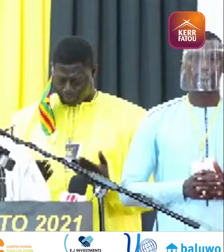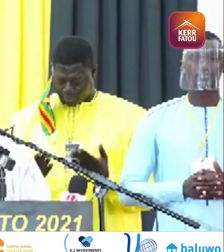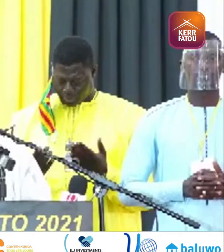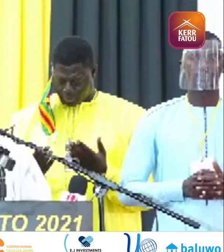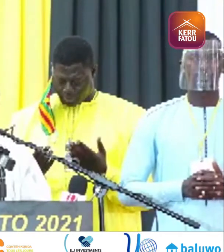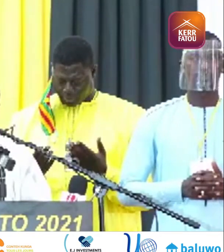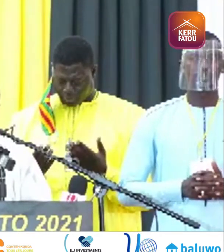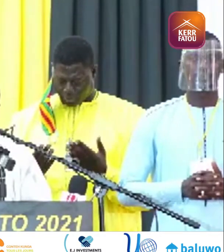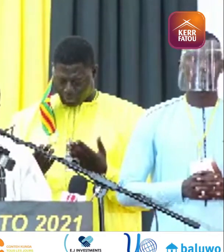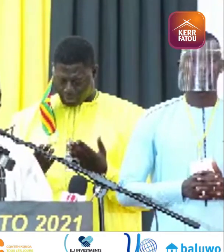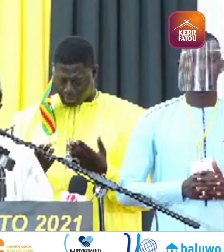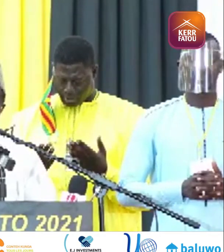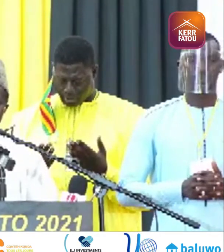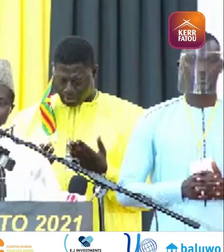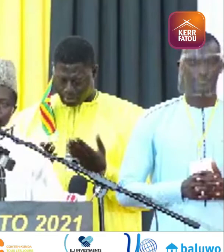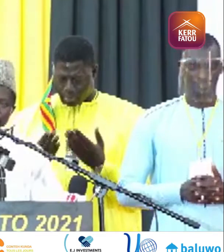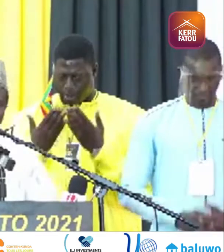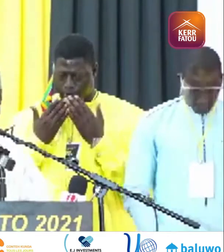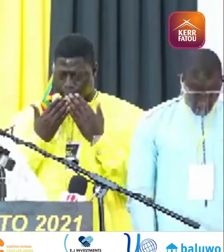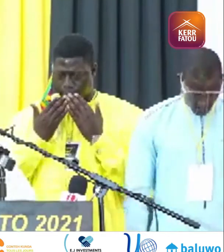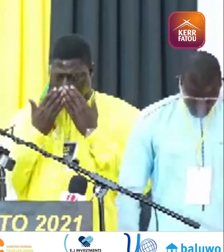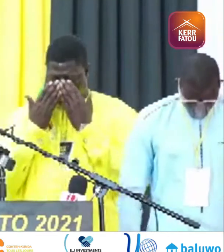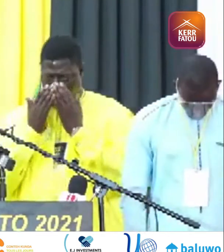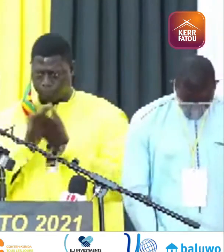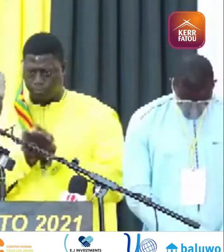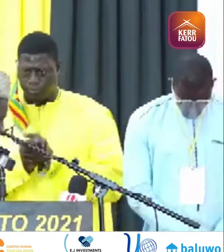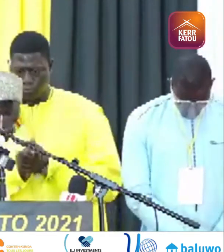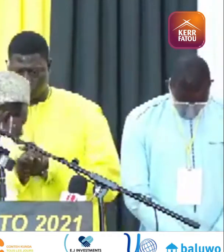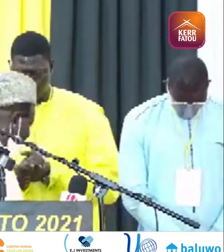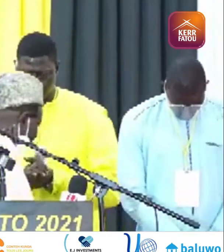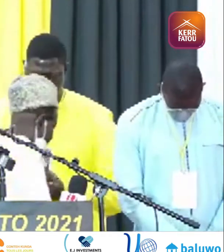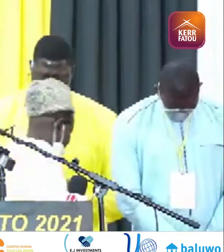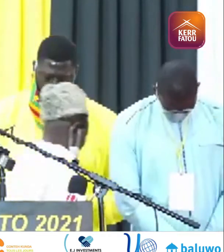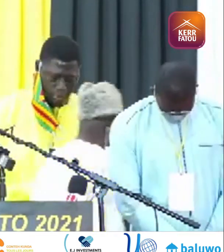all of you. Amen. Assalamu alaikum.